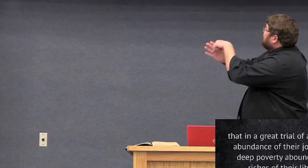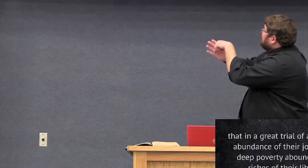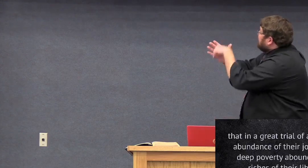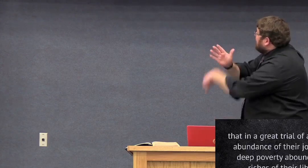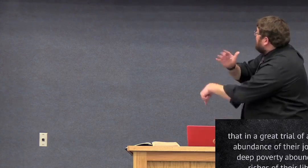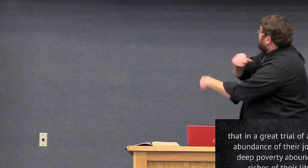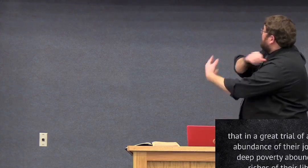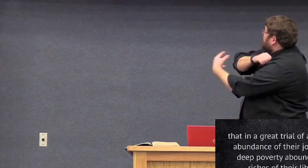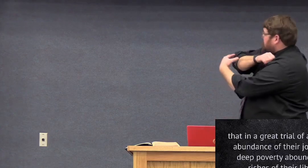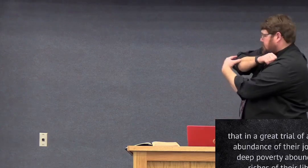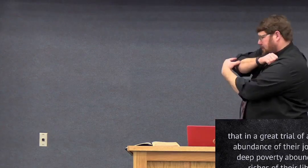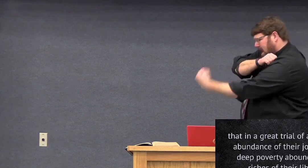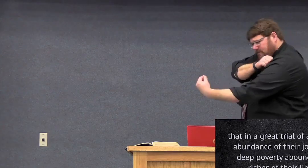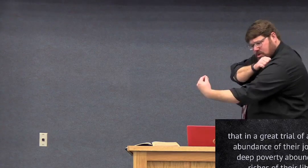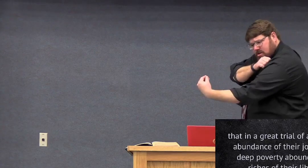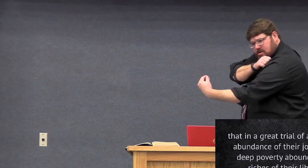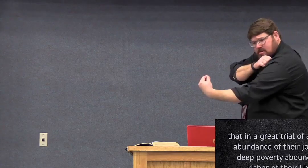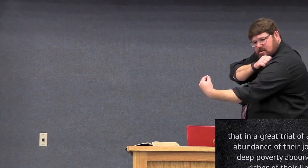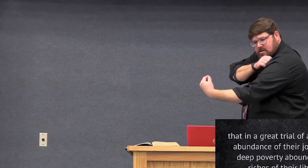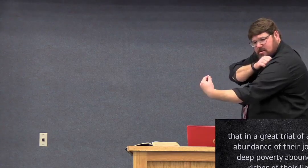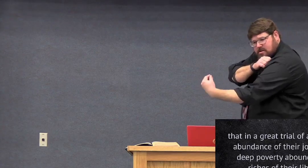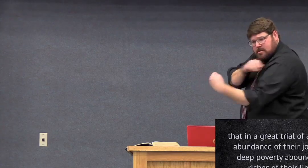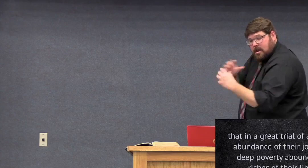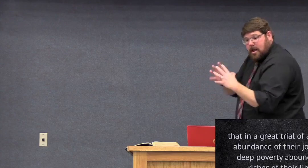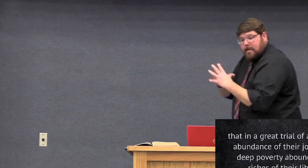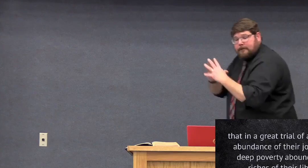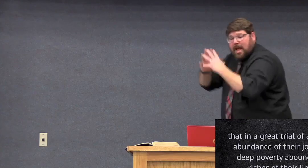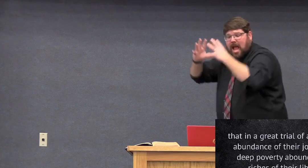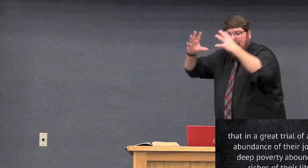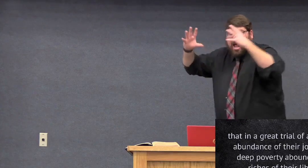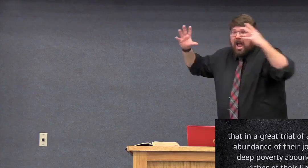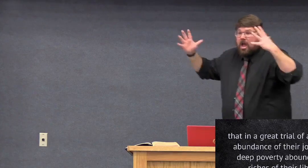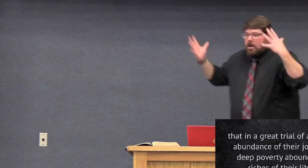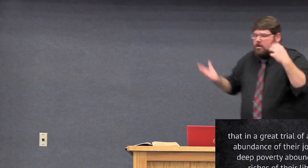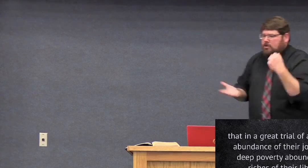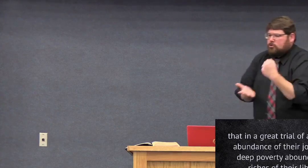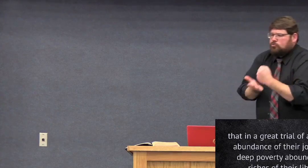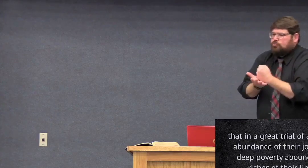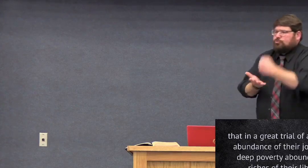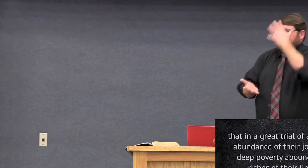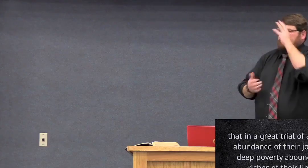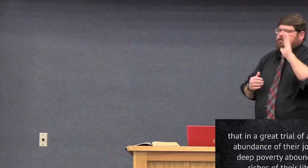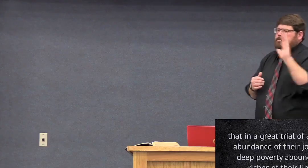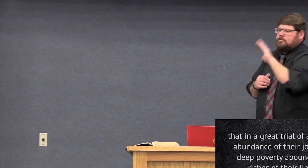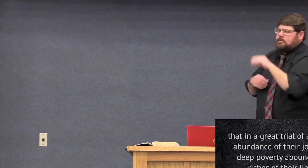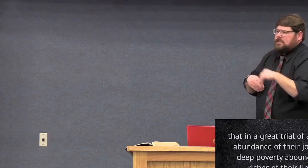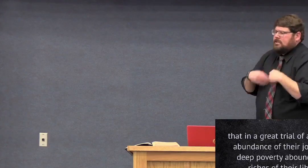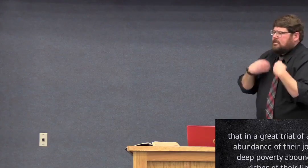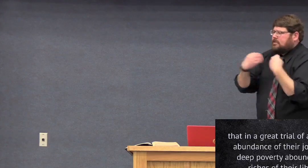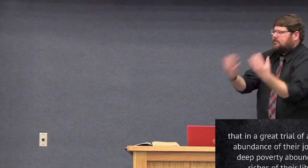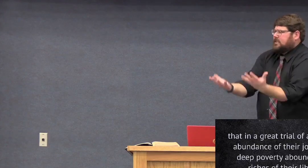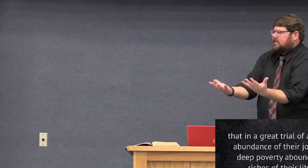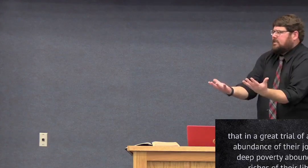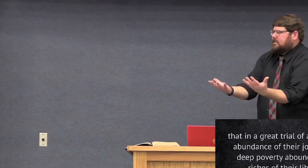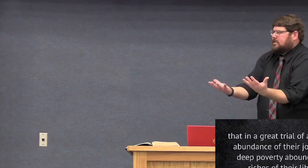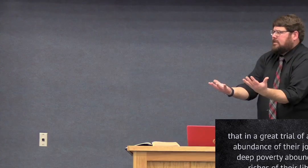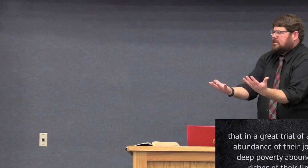says that their deep poverty abounded in the riches of